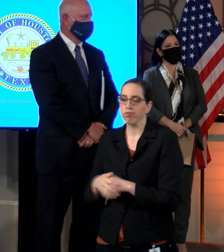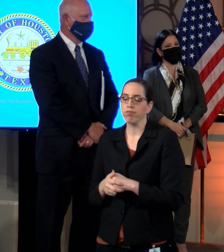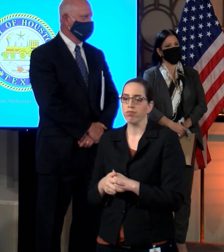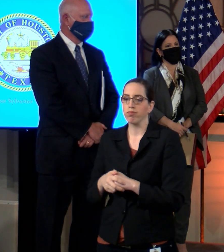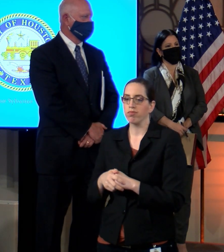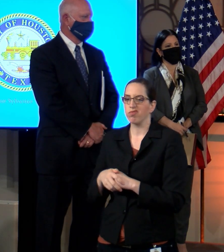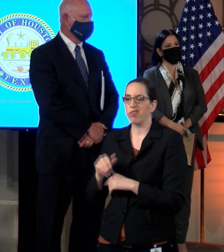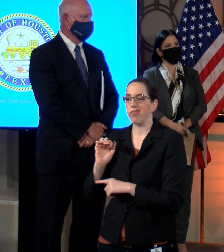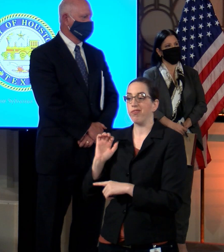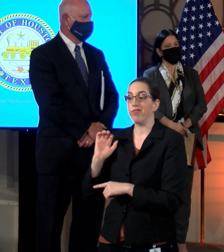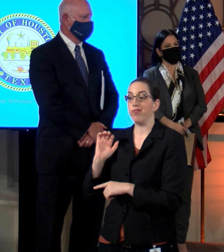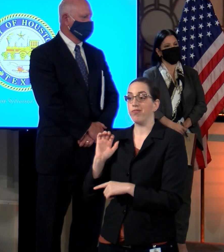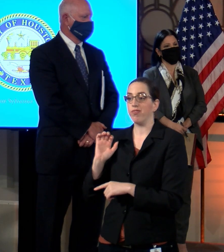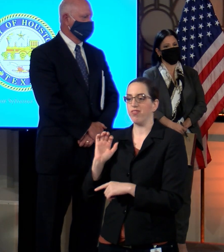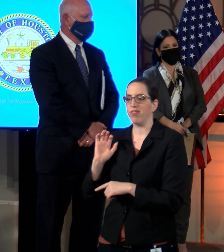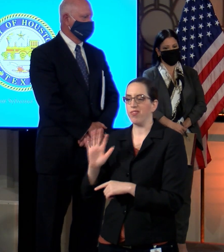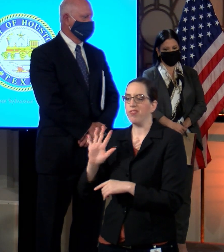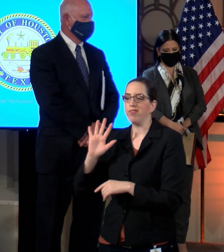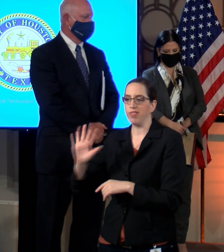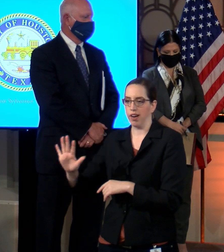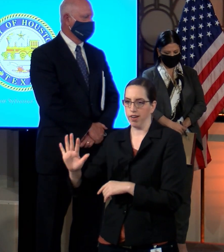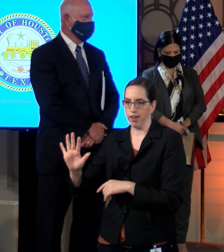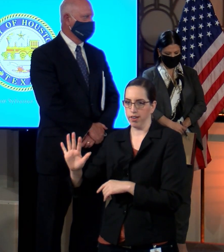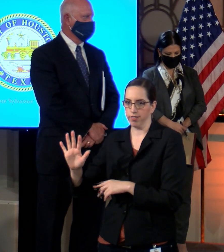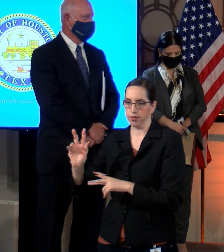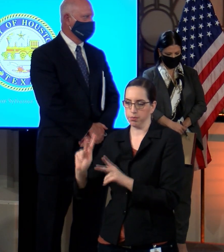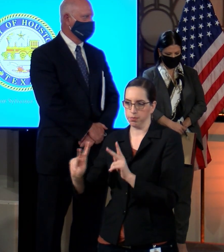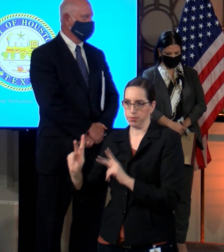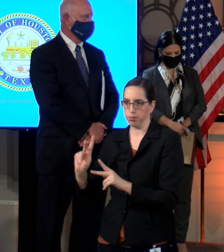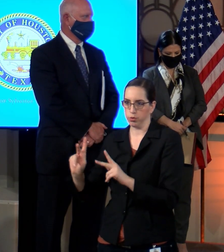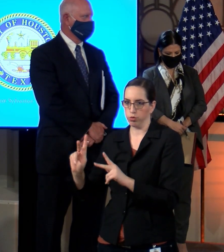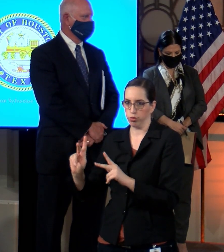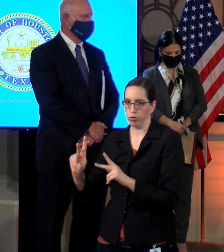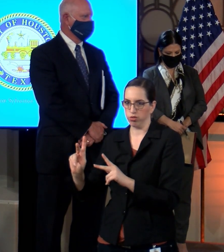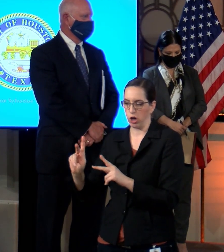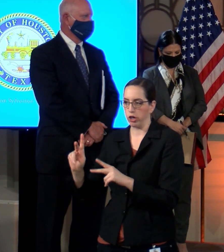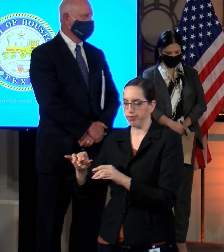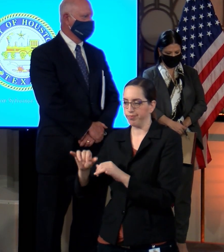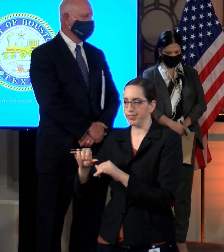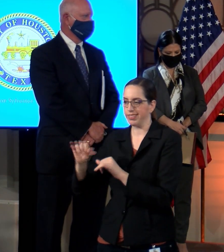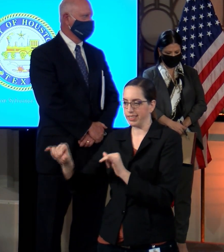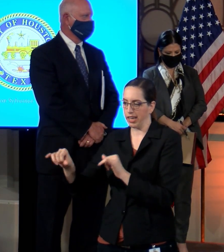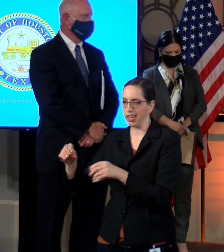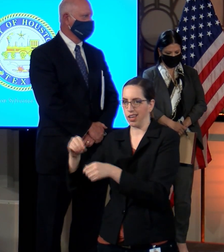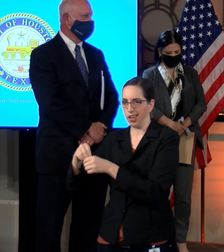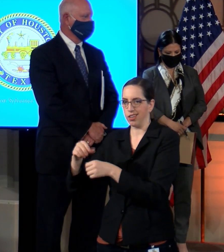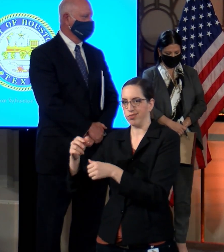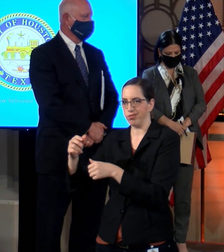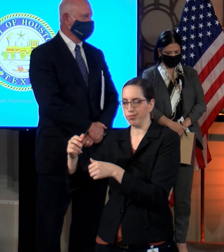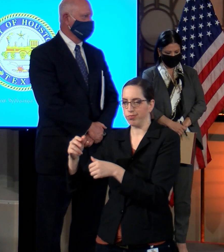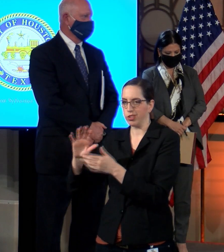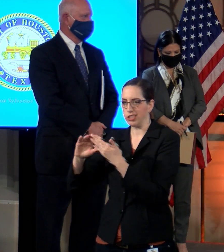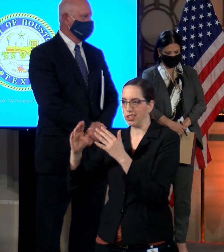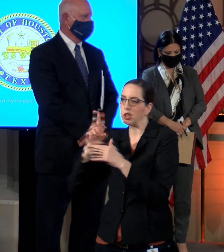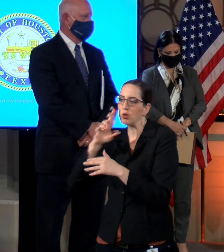and 5 members that are being housed by the city of Houston.